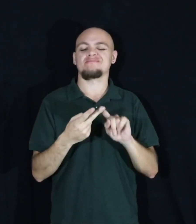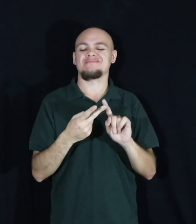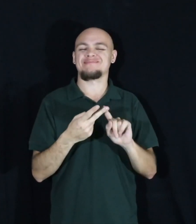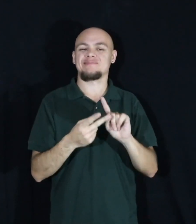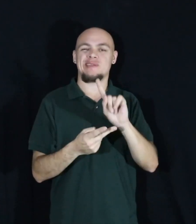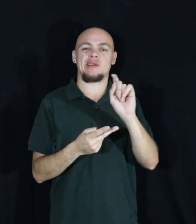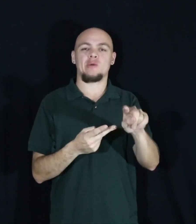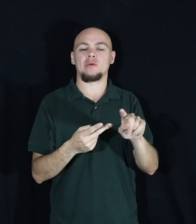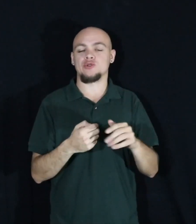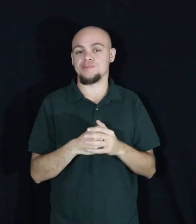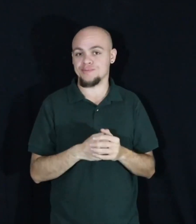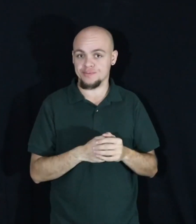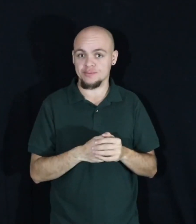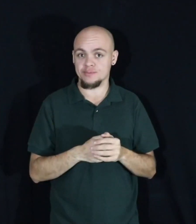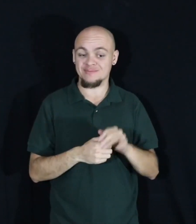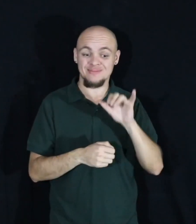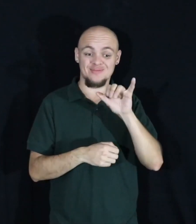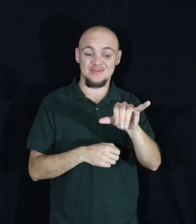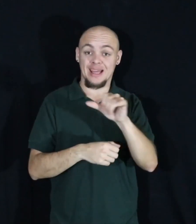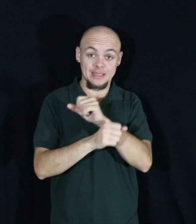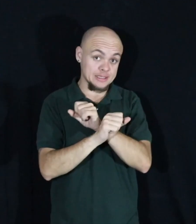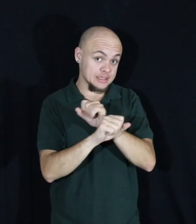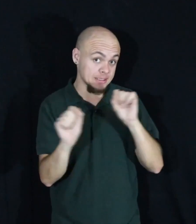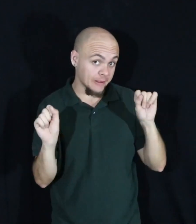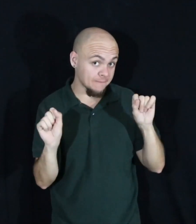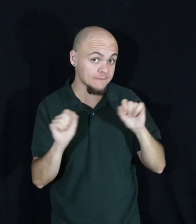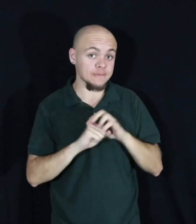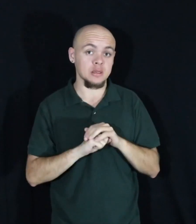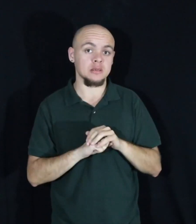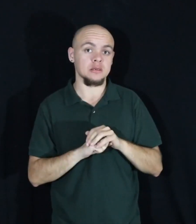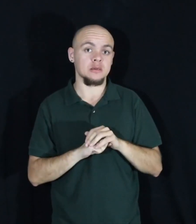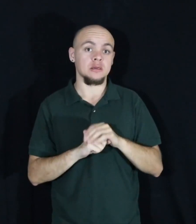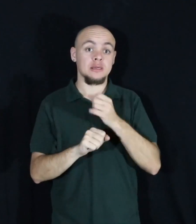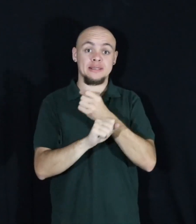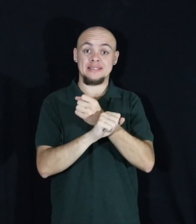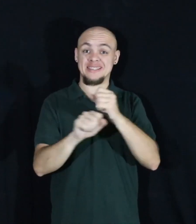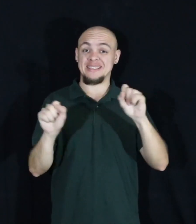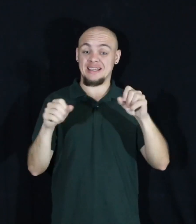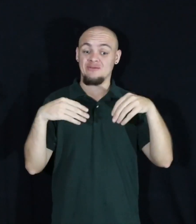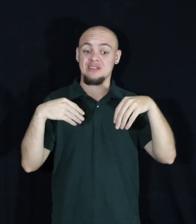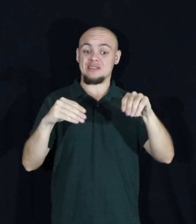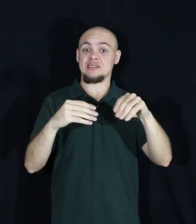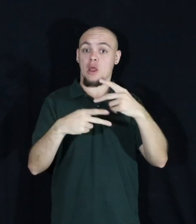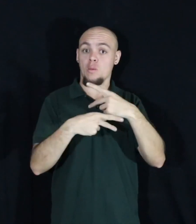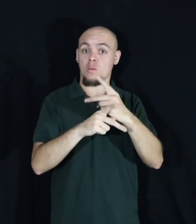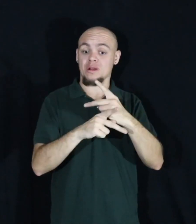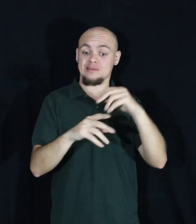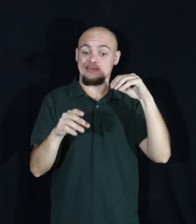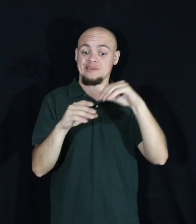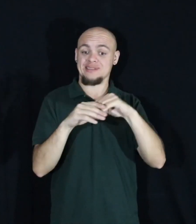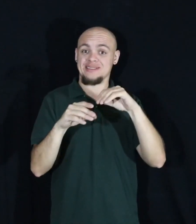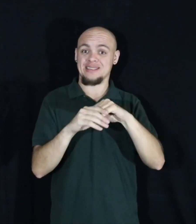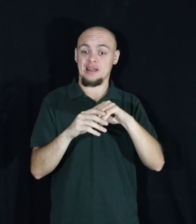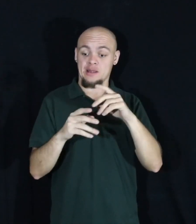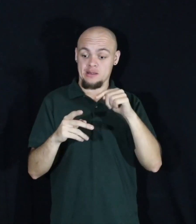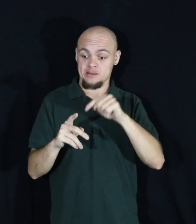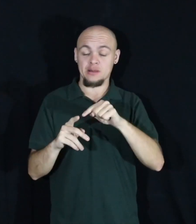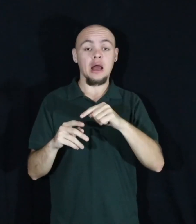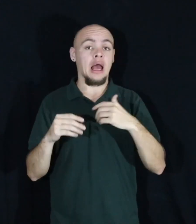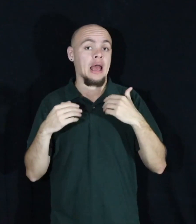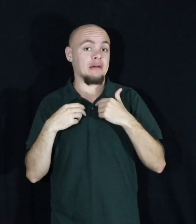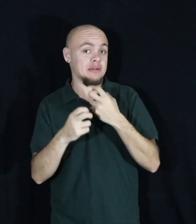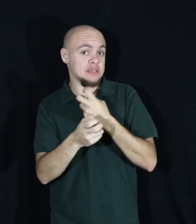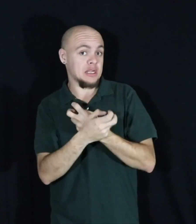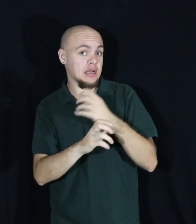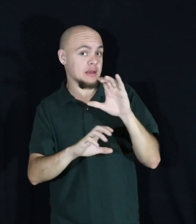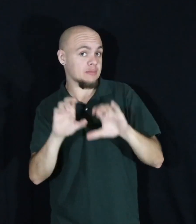question. Is it safe? Is it safe to sell products that contain toxic chemicals?